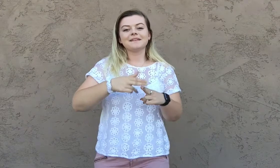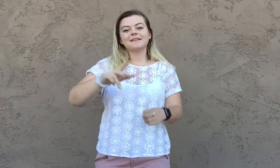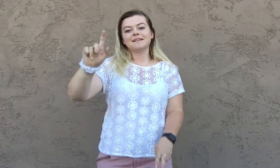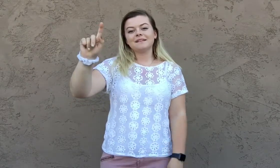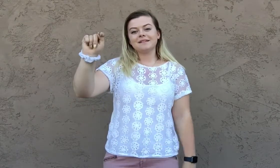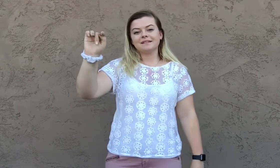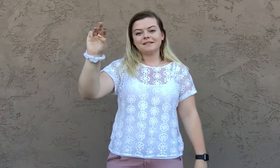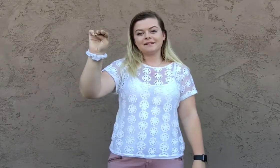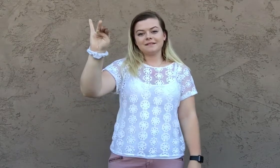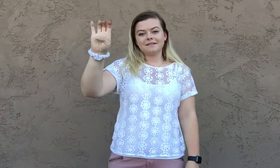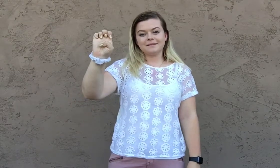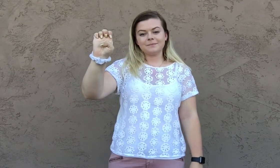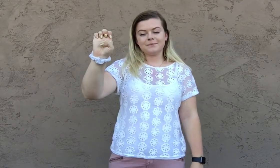Hi, my name is Tommy.